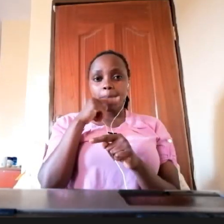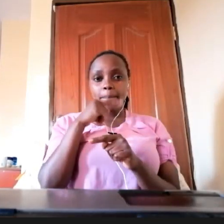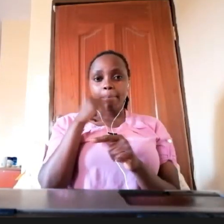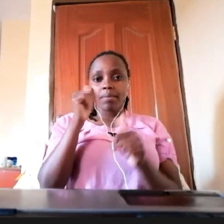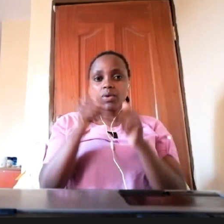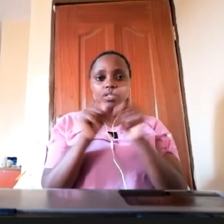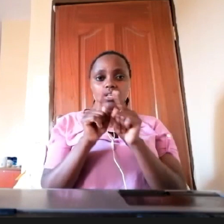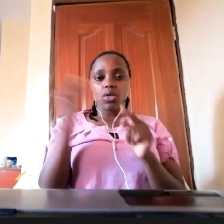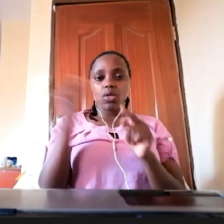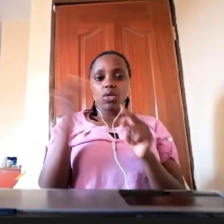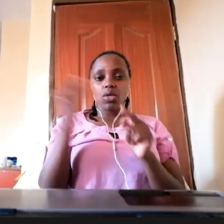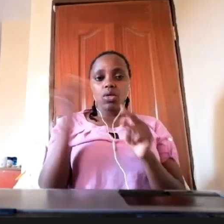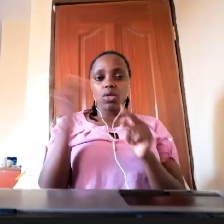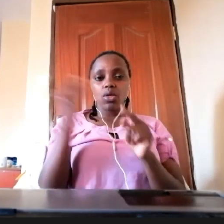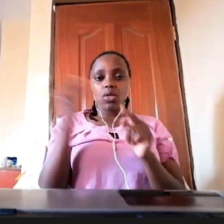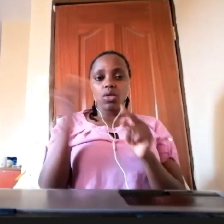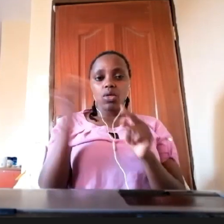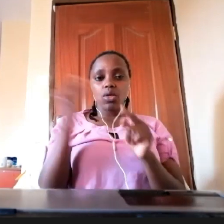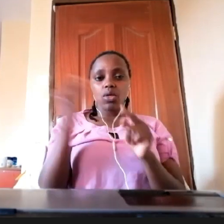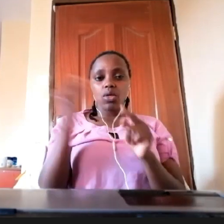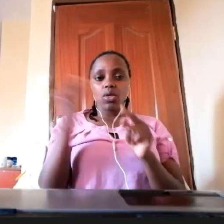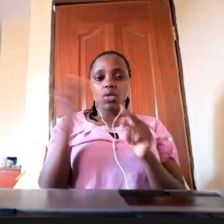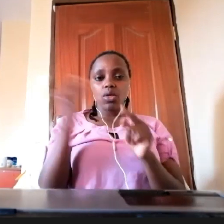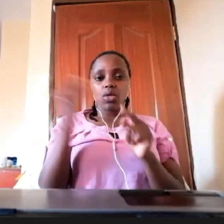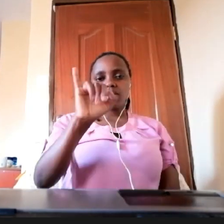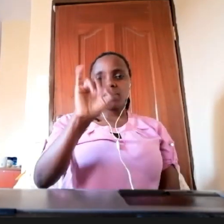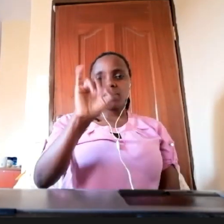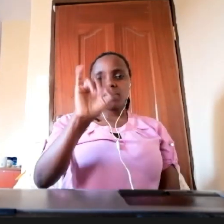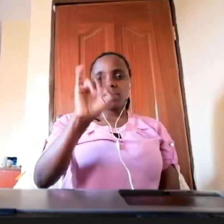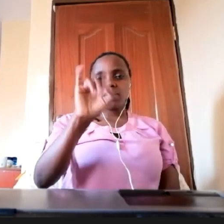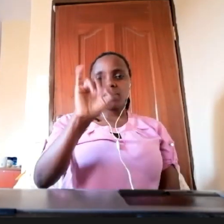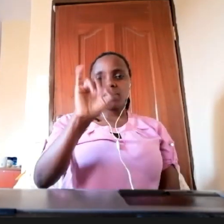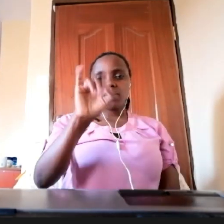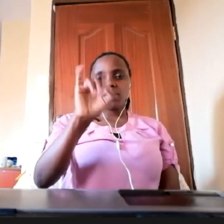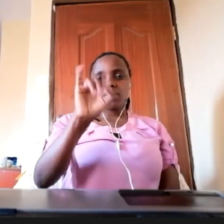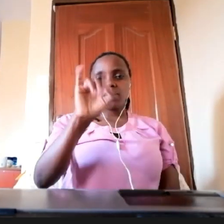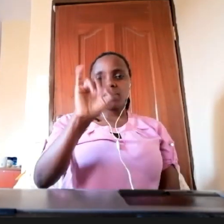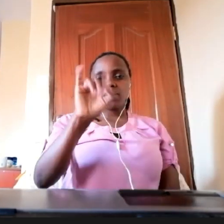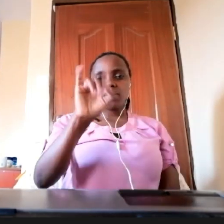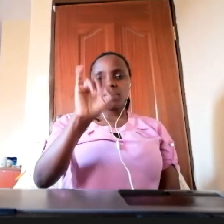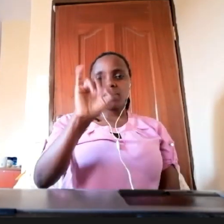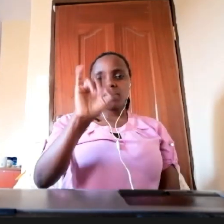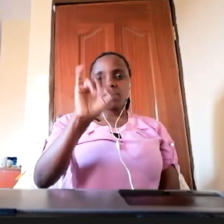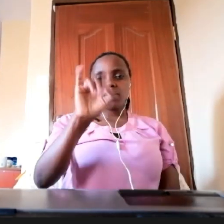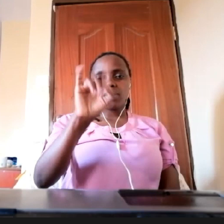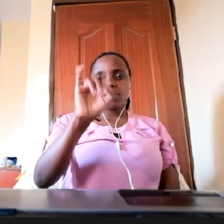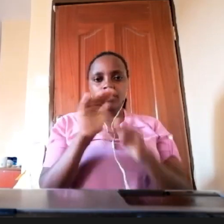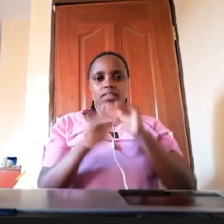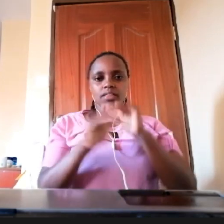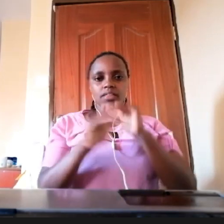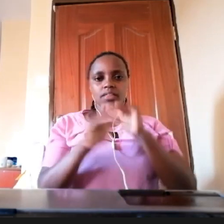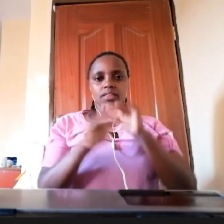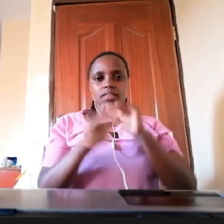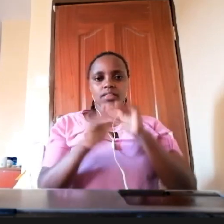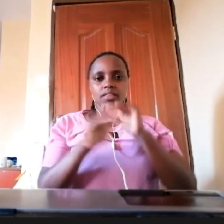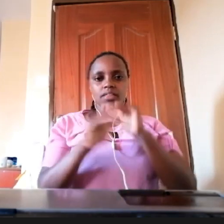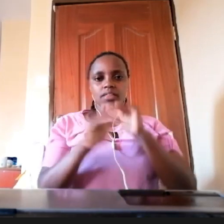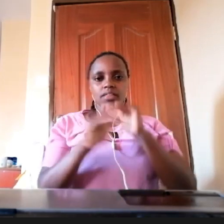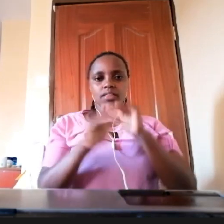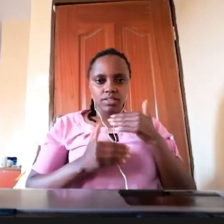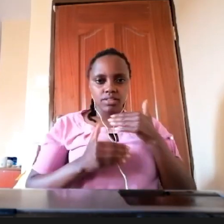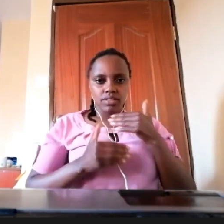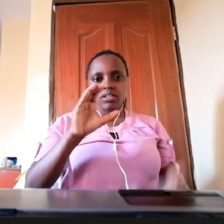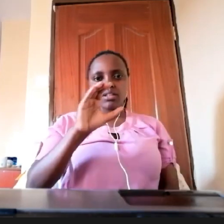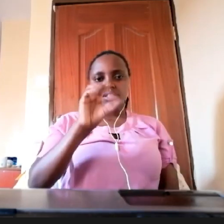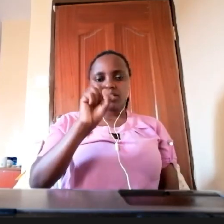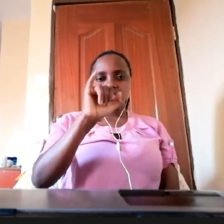were presented by Philip. So thank you very much, Vice Chair, Honorable